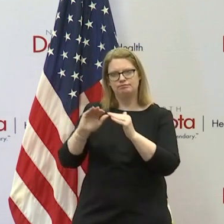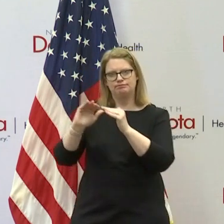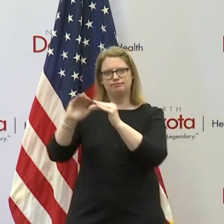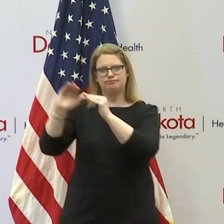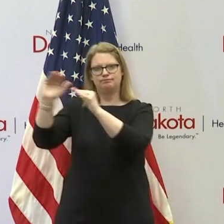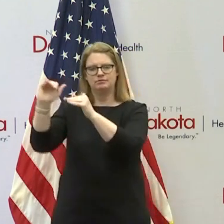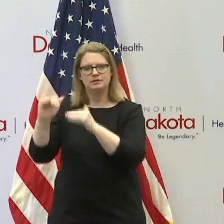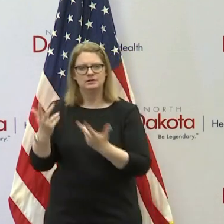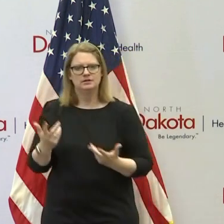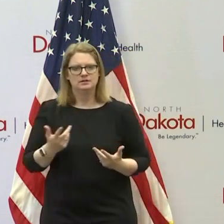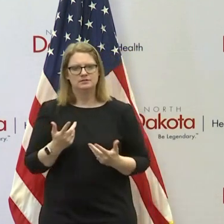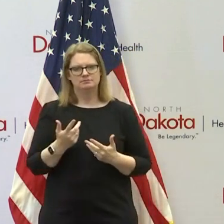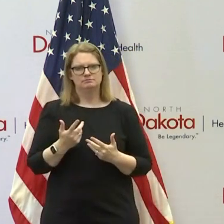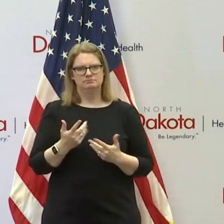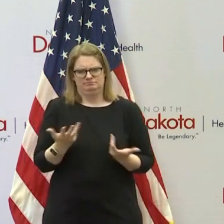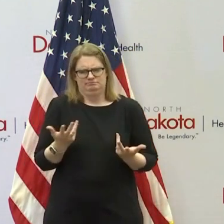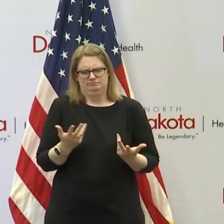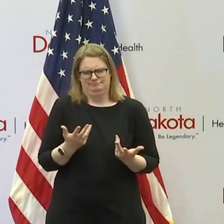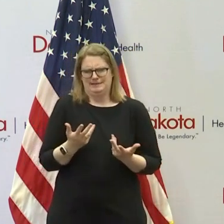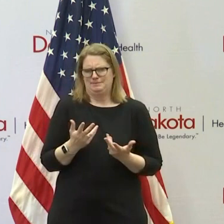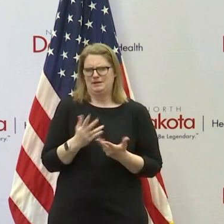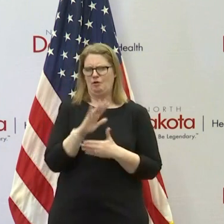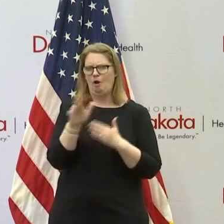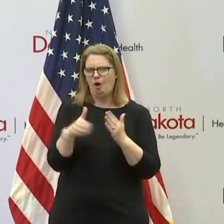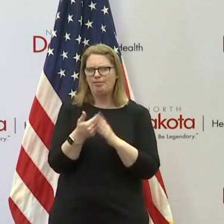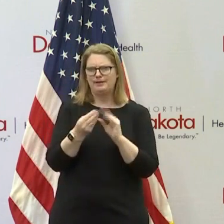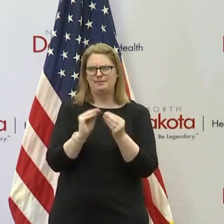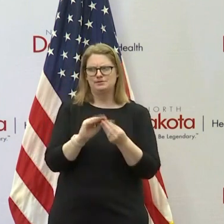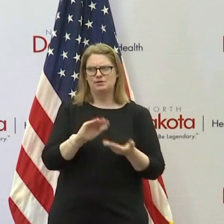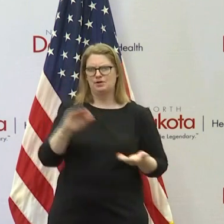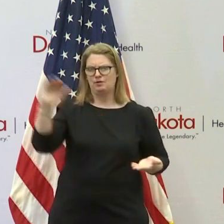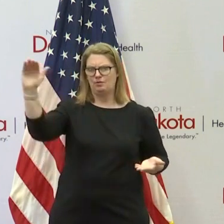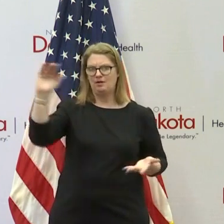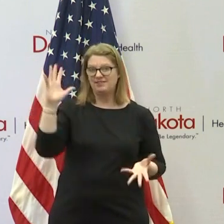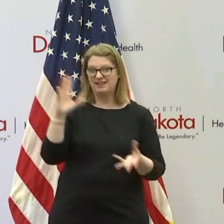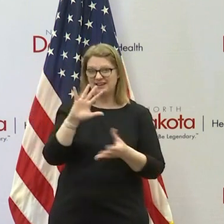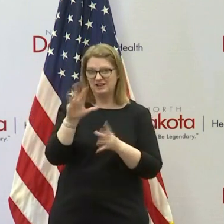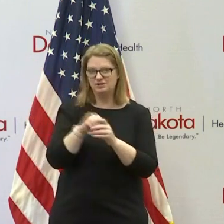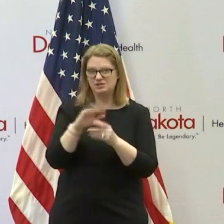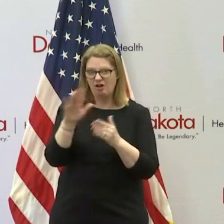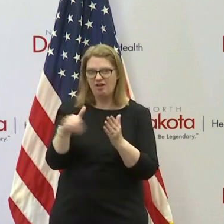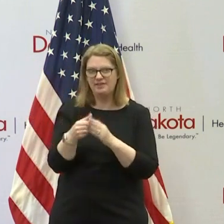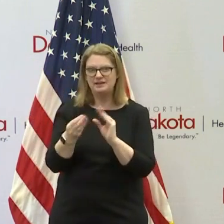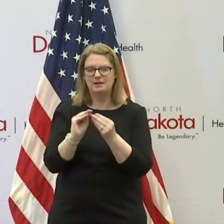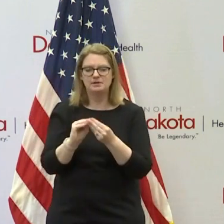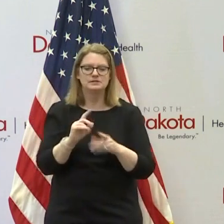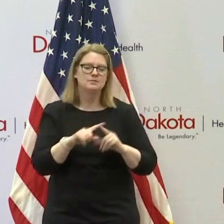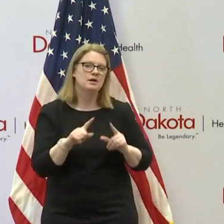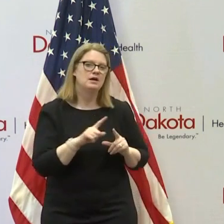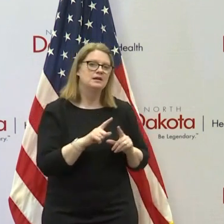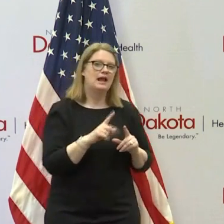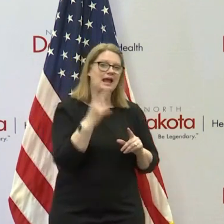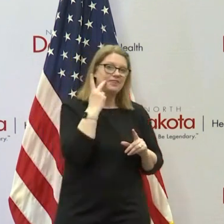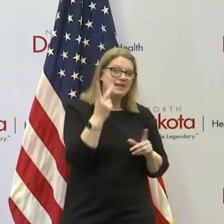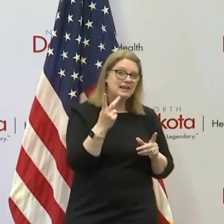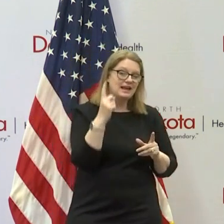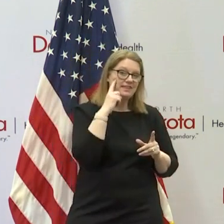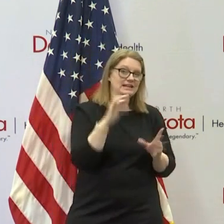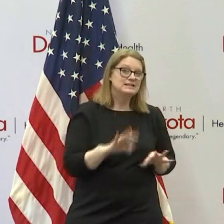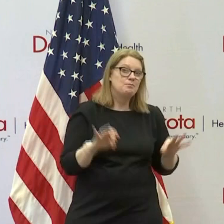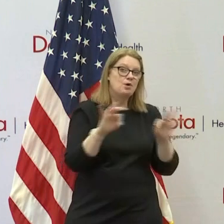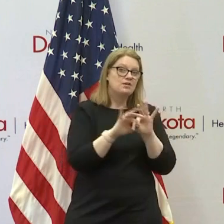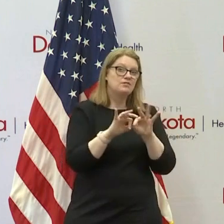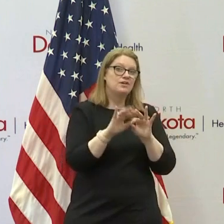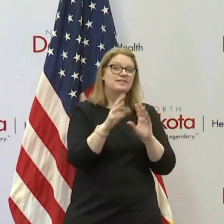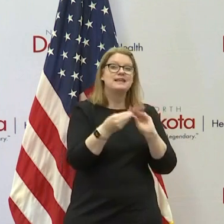well, cumulative always going to go up because it counts every case for all time. I think the important thing for North Dakotans to look at is number of active cases, because that's really